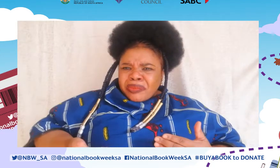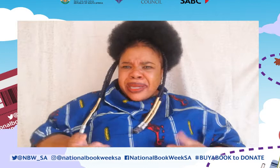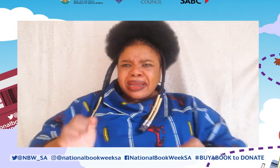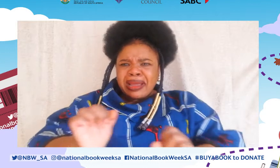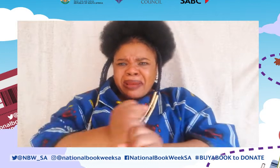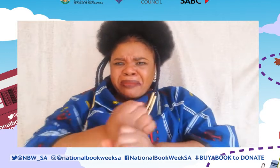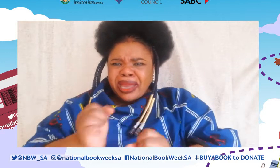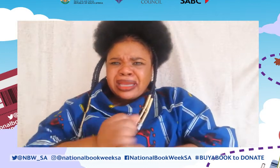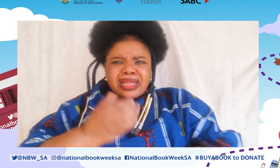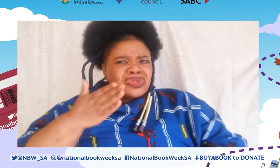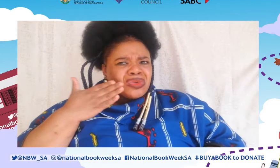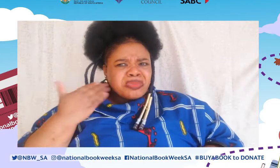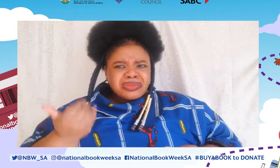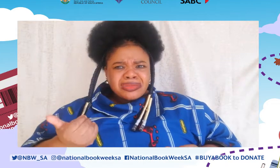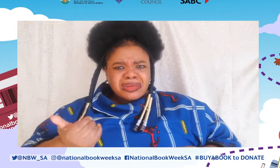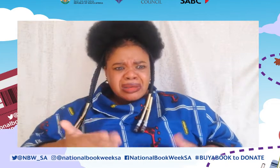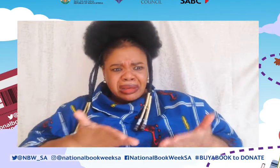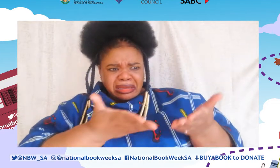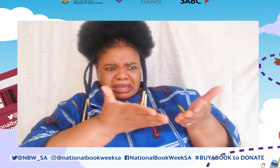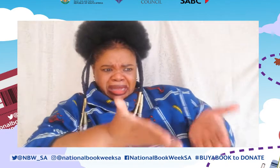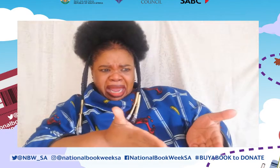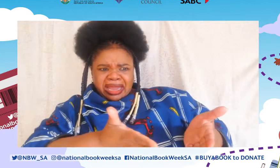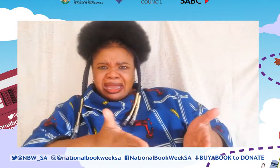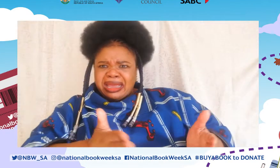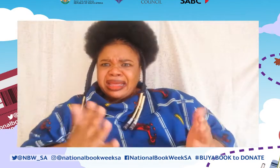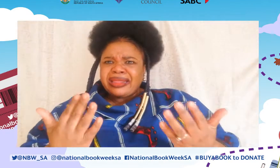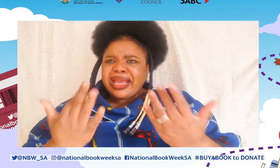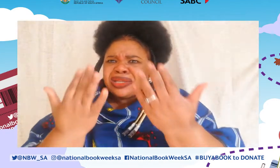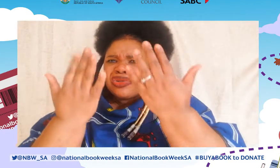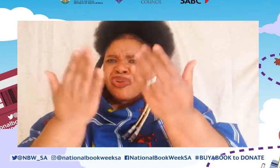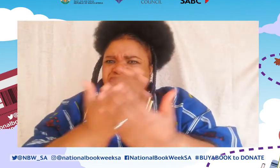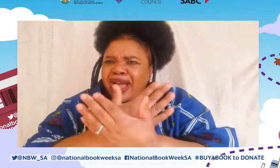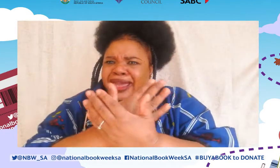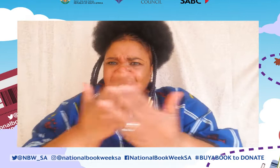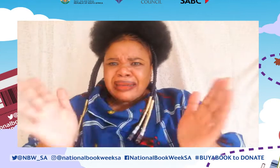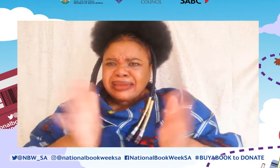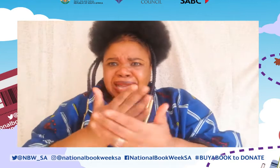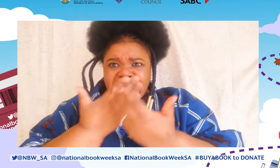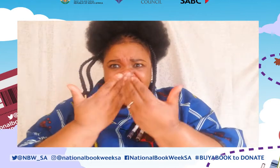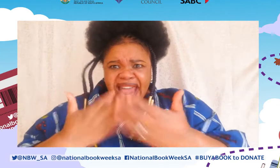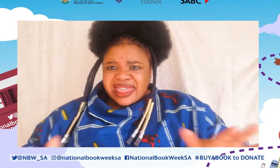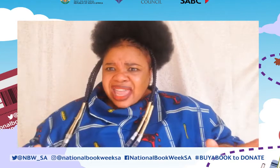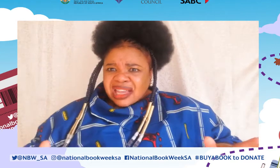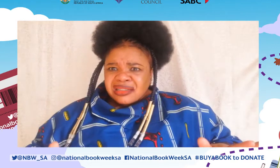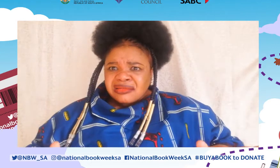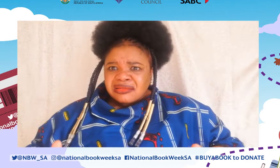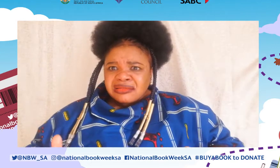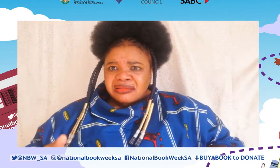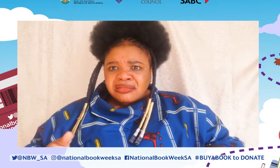the woman make the soup? Here, there is no fire.